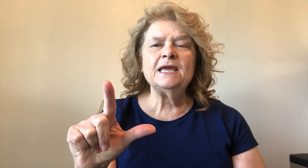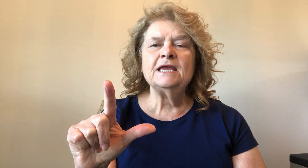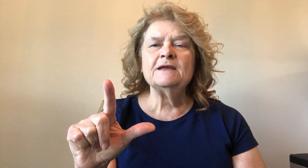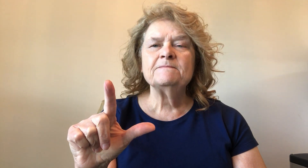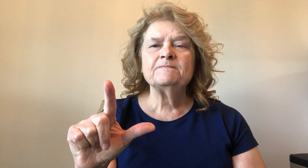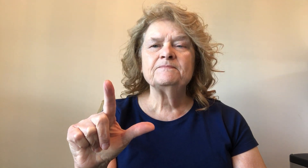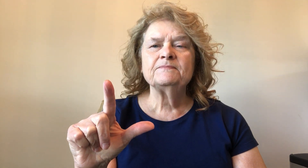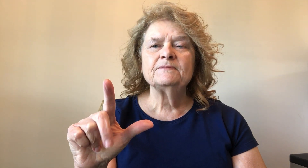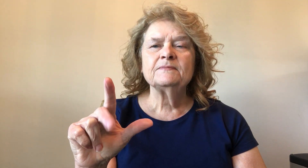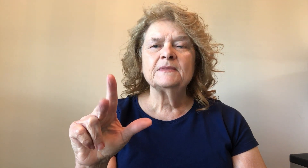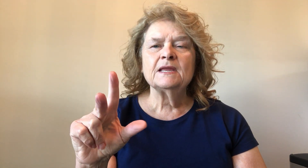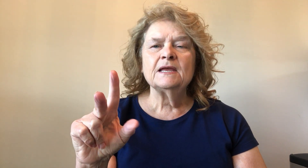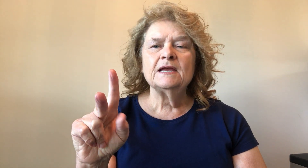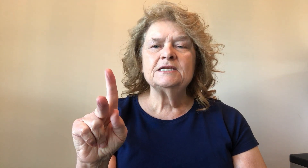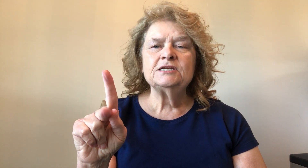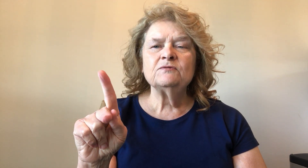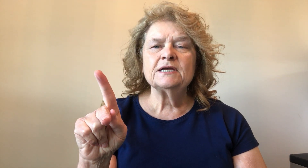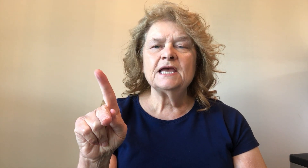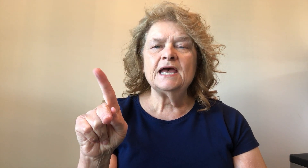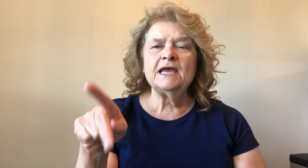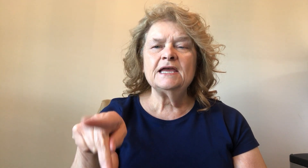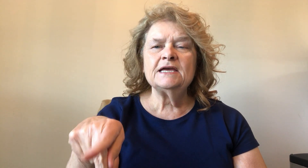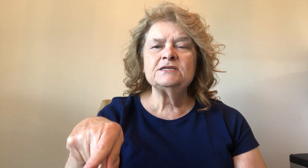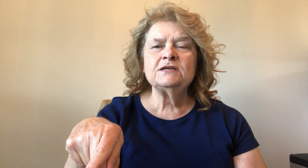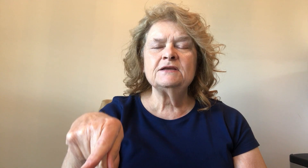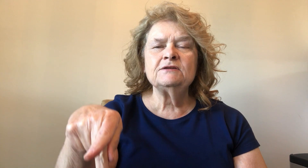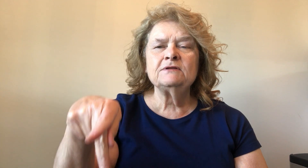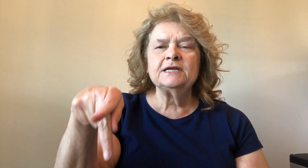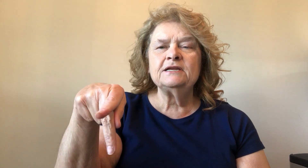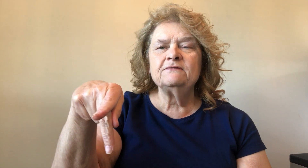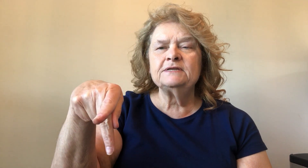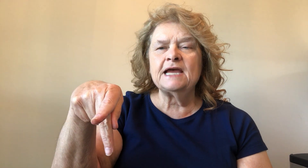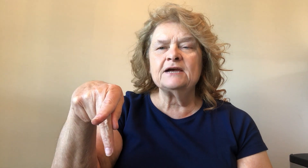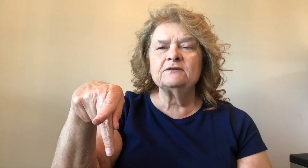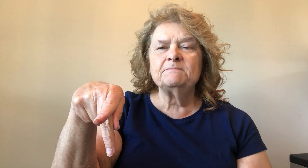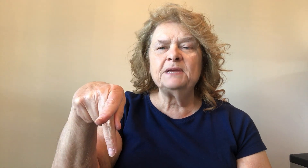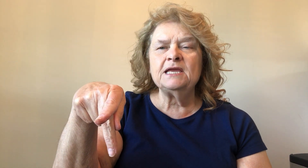P. Do a K and lean it down. P.